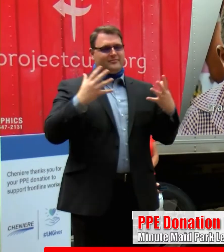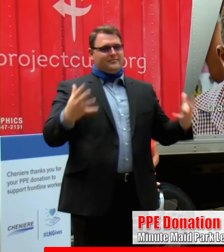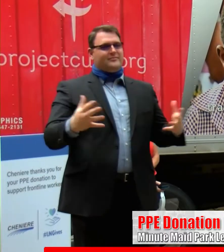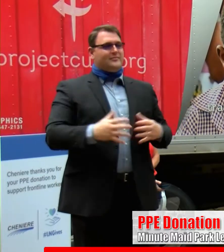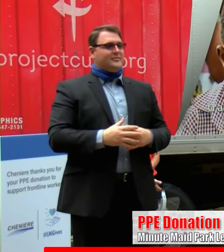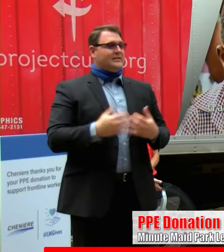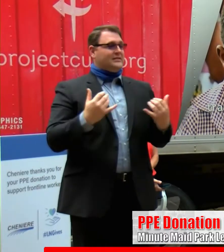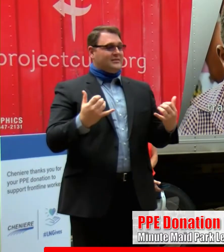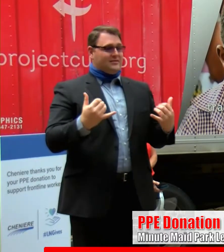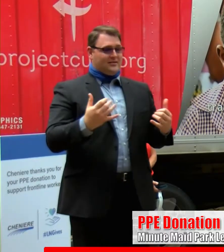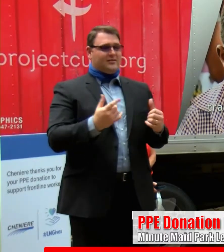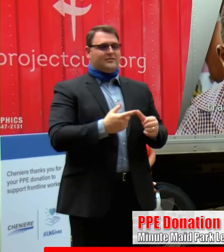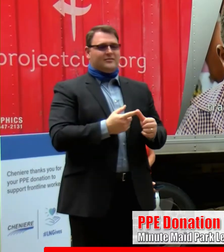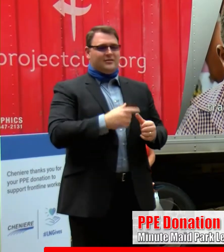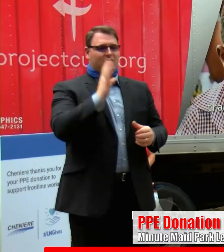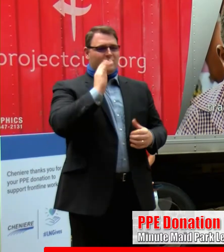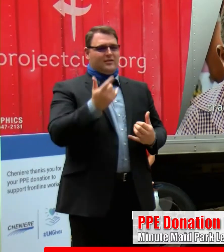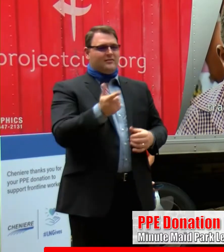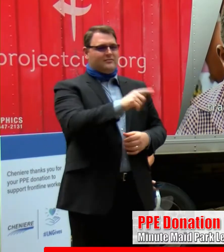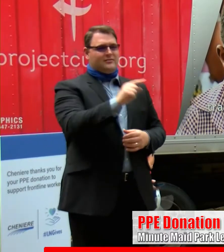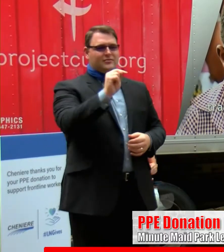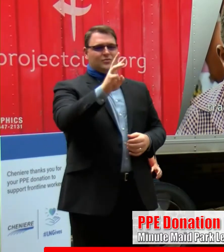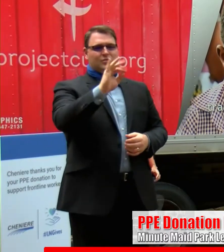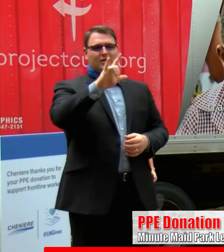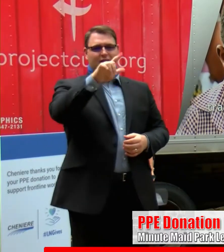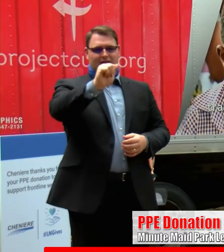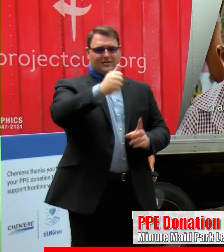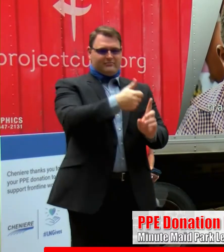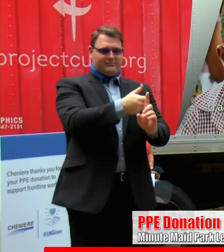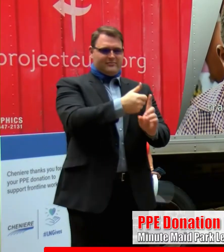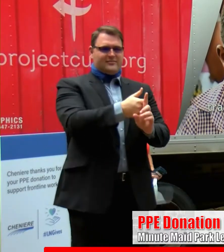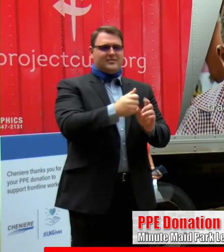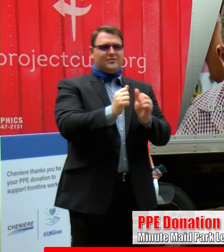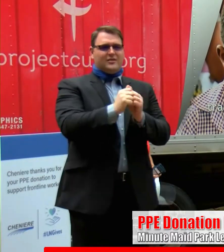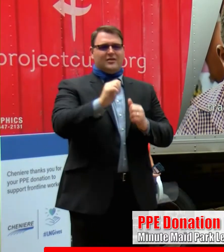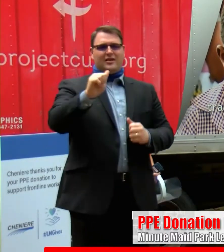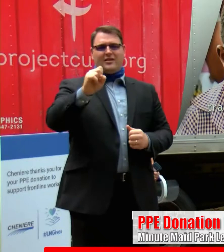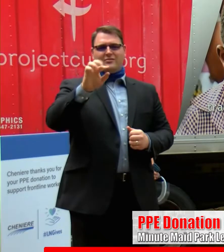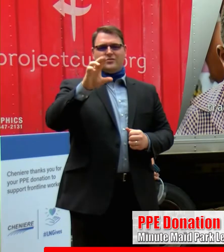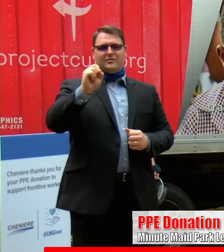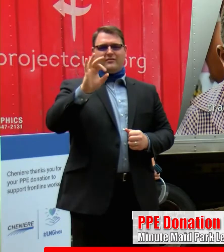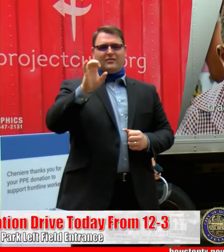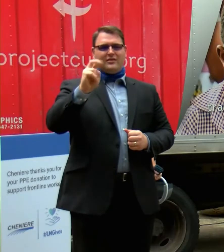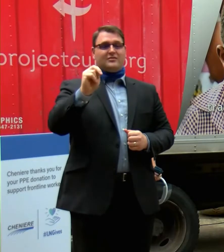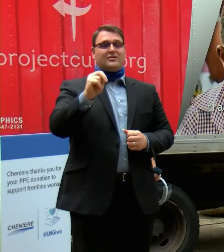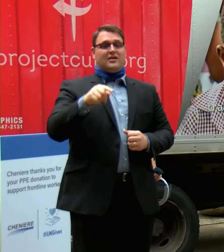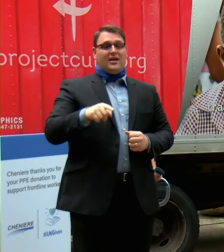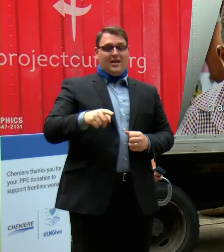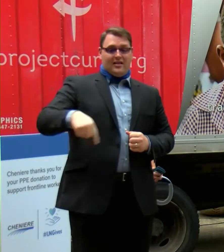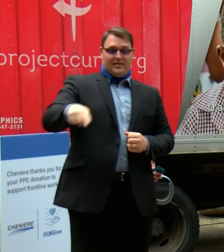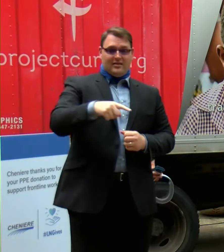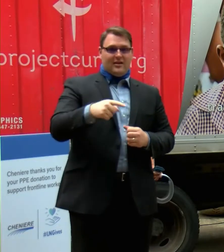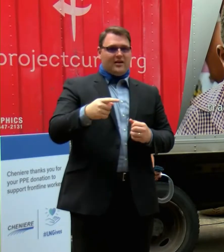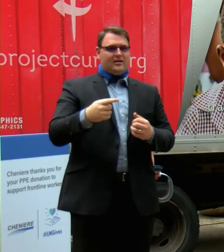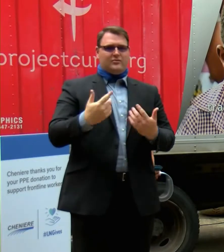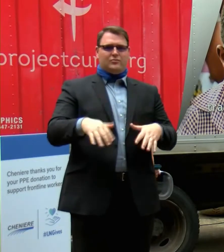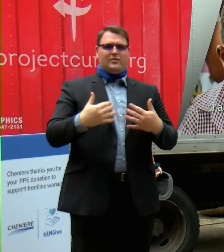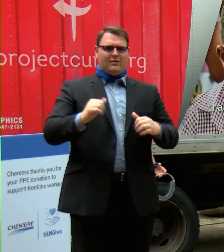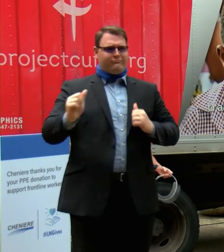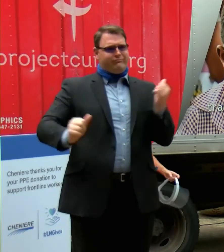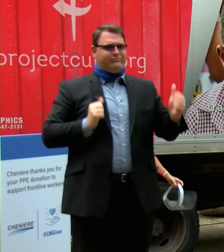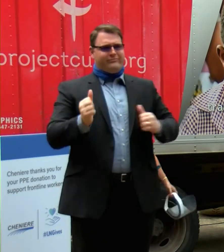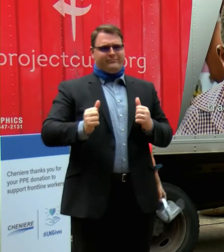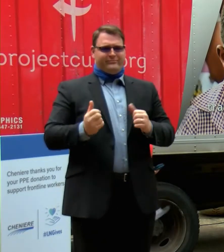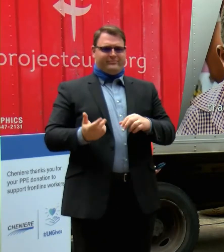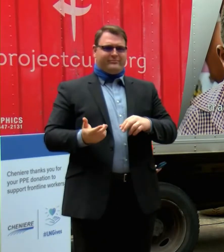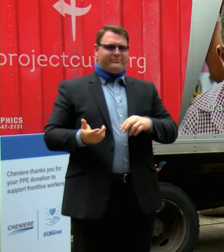let me turn it now to Twila with the Houston Foundation. And again, they've stepped up on multiple levels